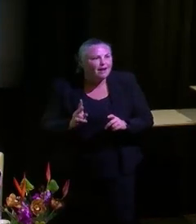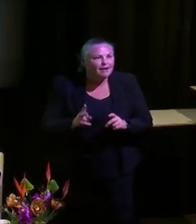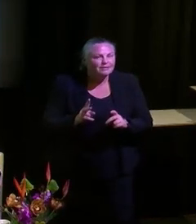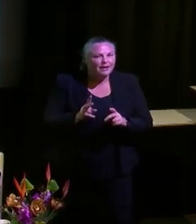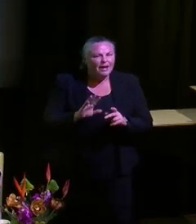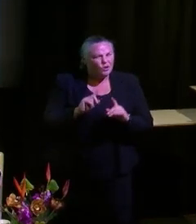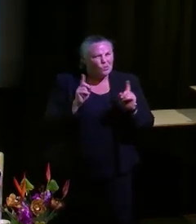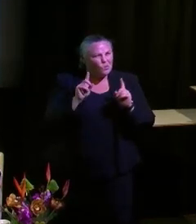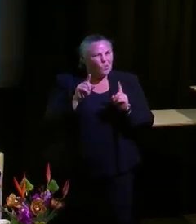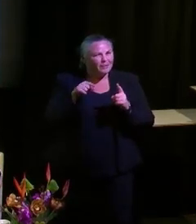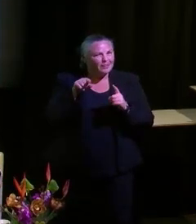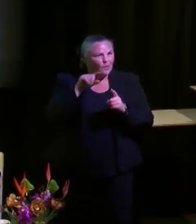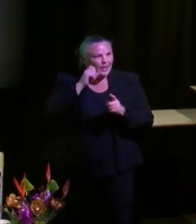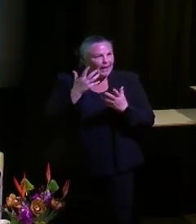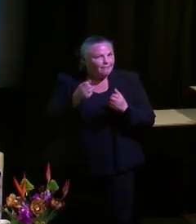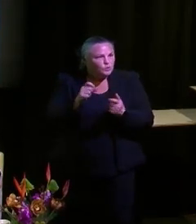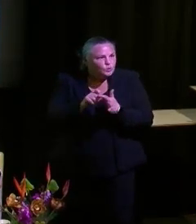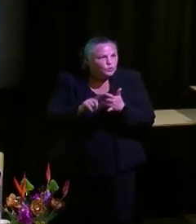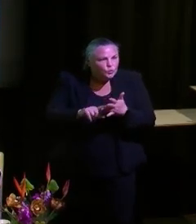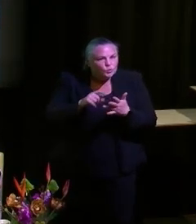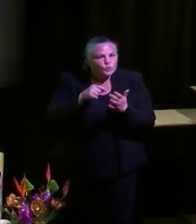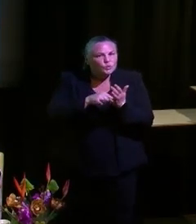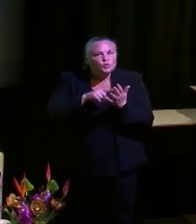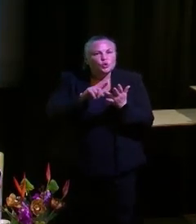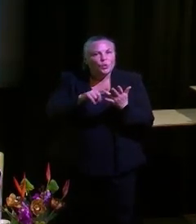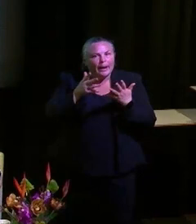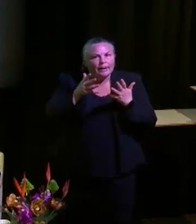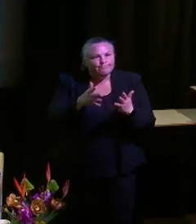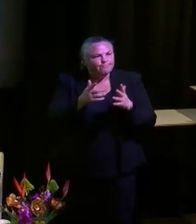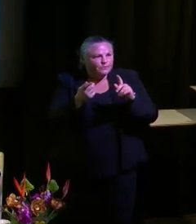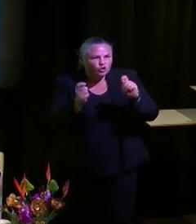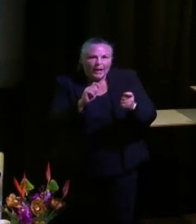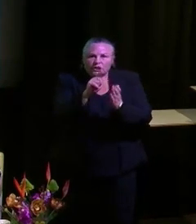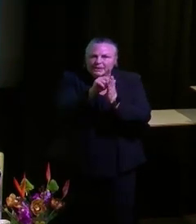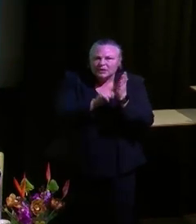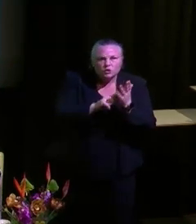of things that they would have to do in order to, you know, get legislation changed or